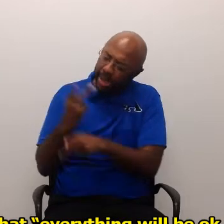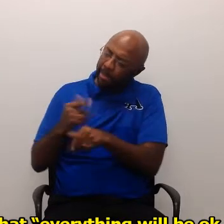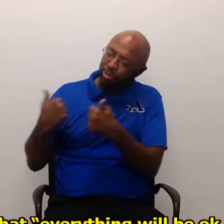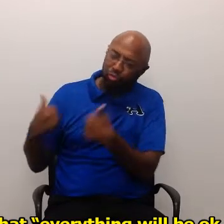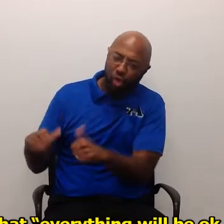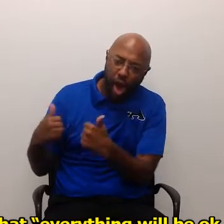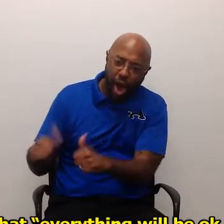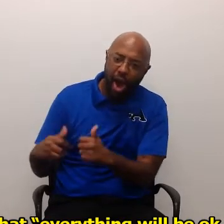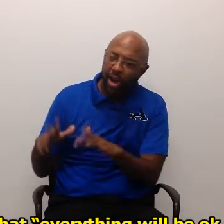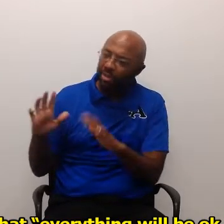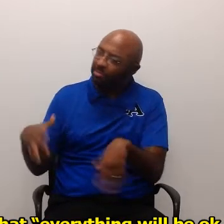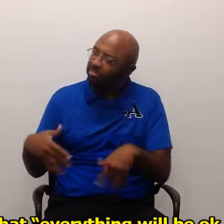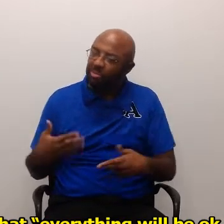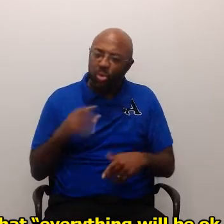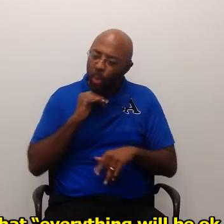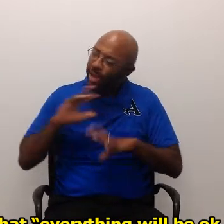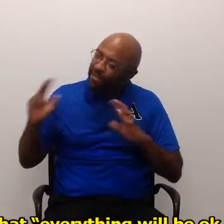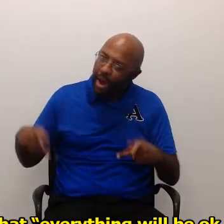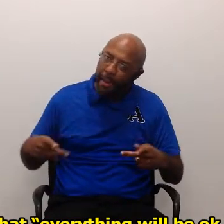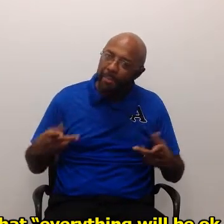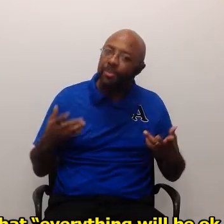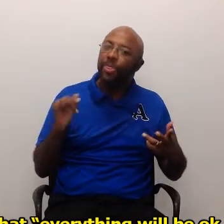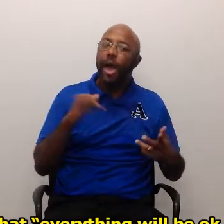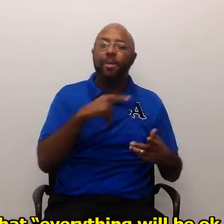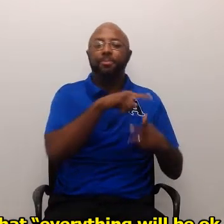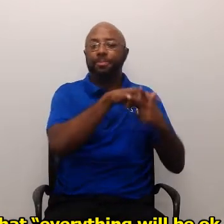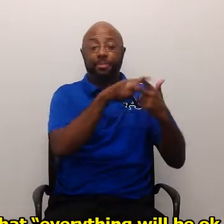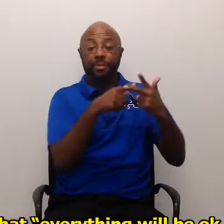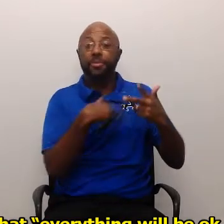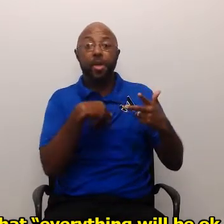will be okay. You got to just keep on going and don't give up.